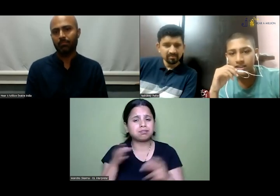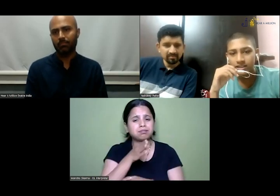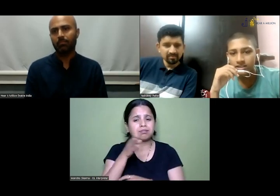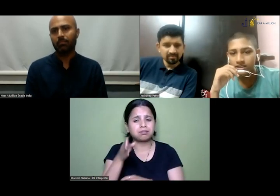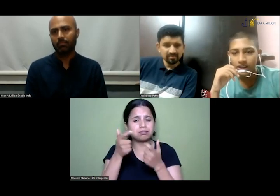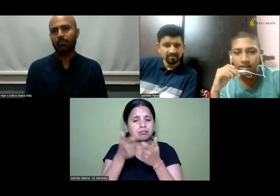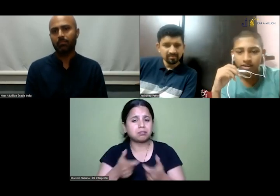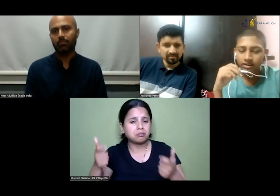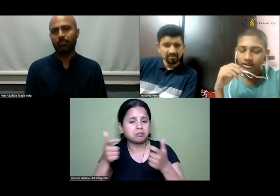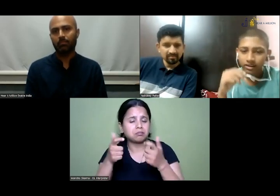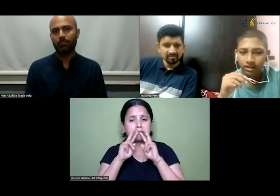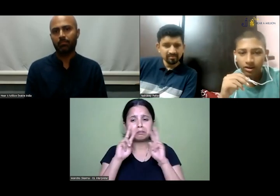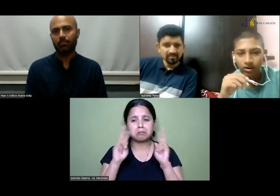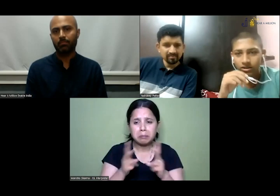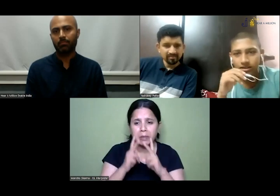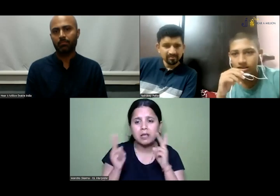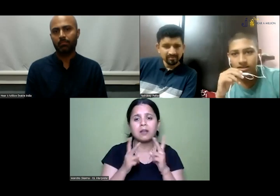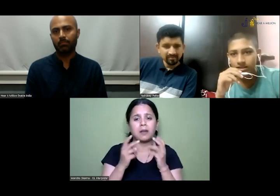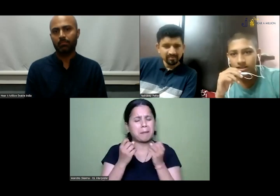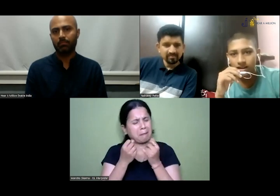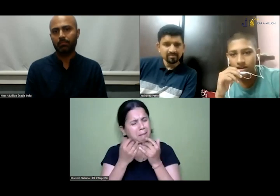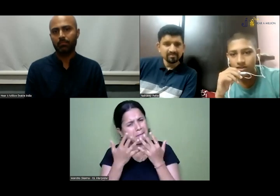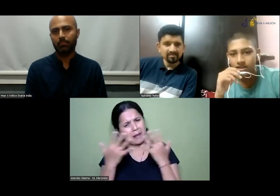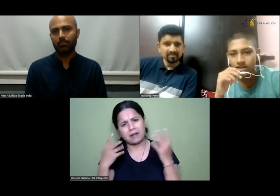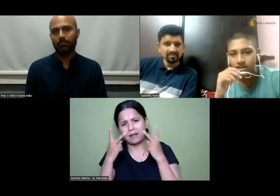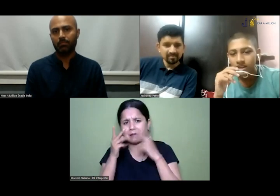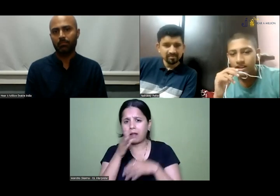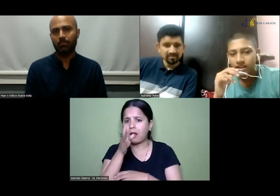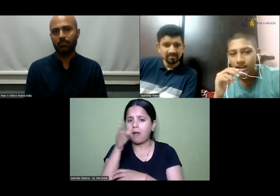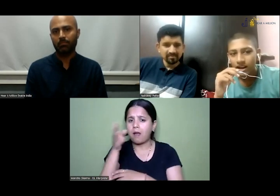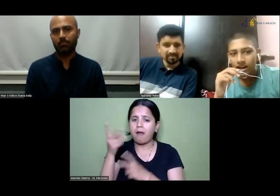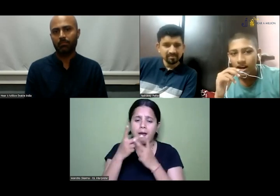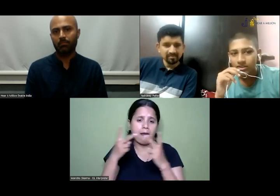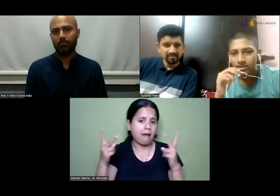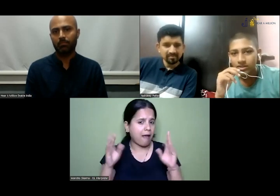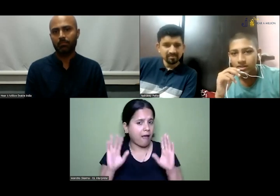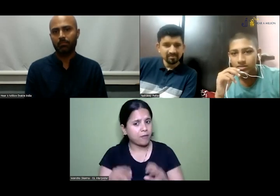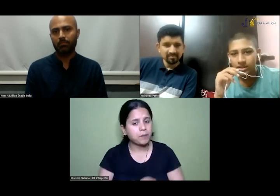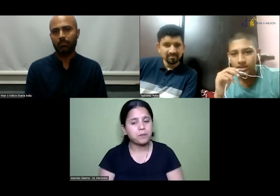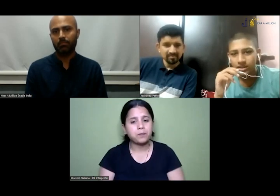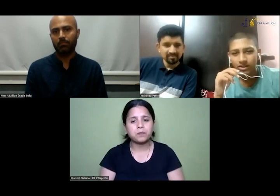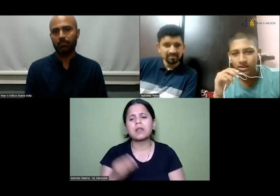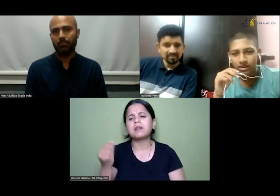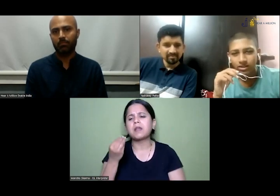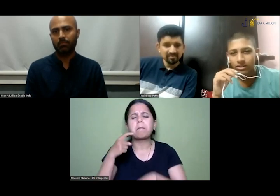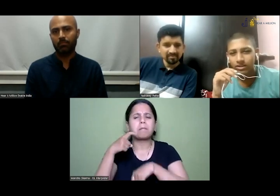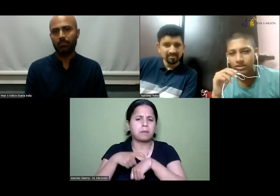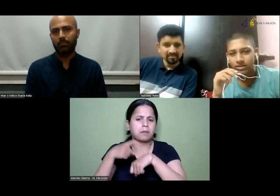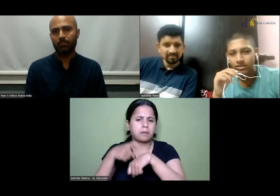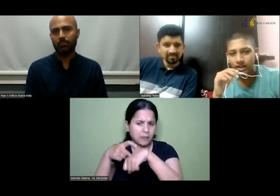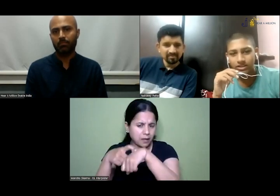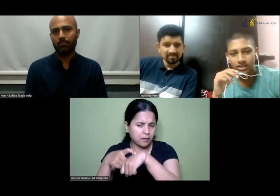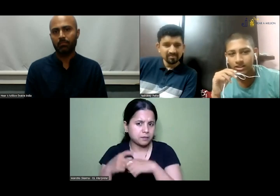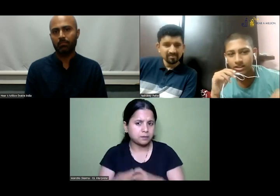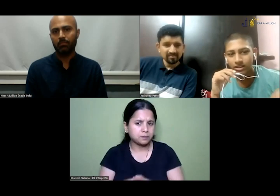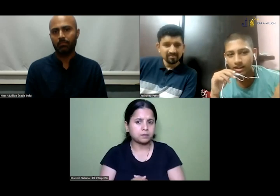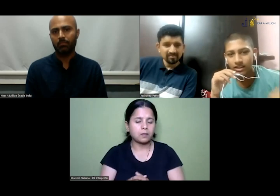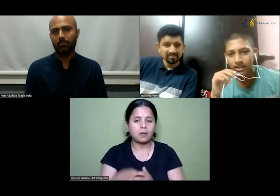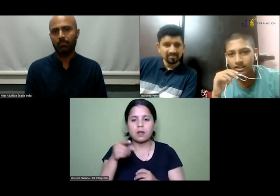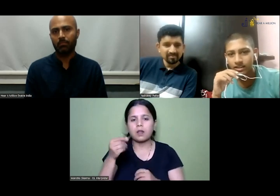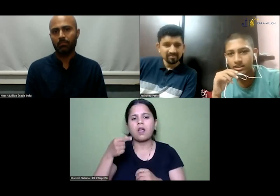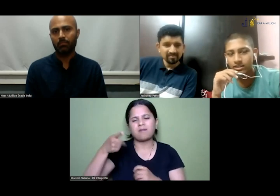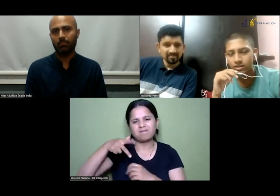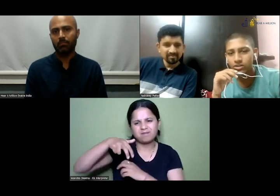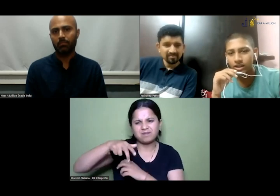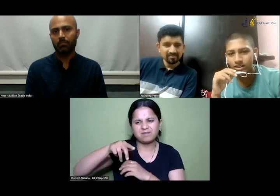committees, meetings, all kind of things. After some time, she had gotten a fracture in her